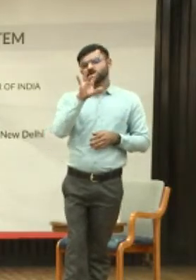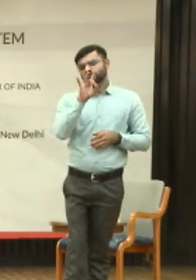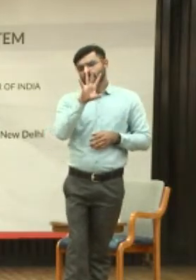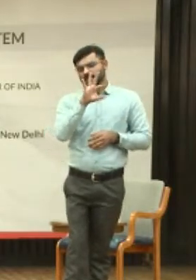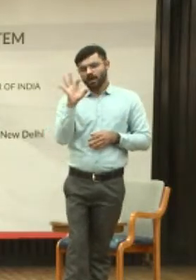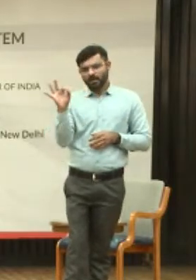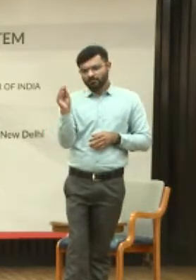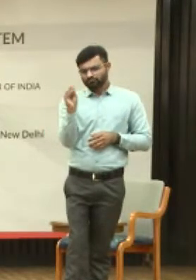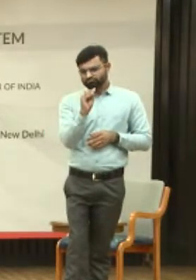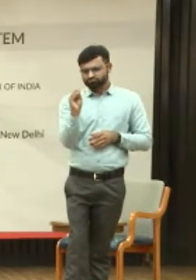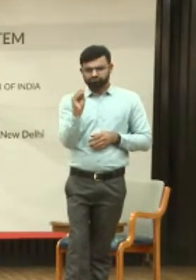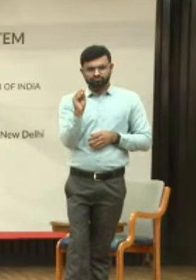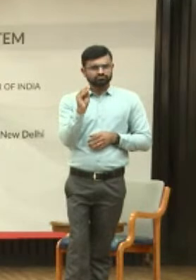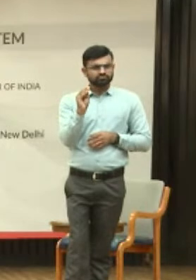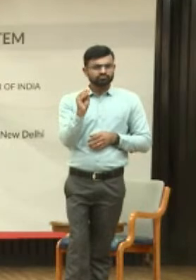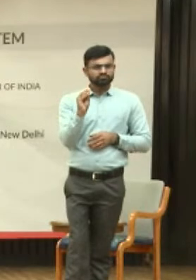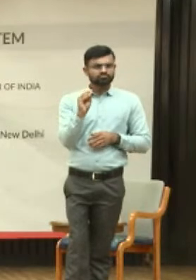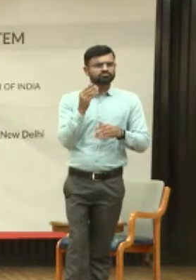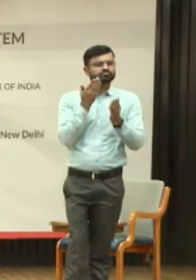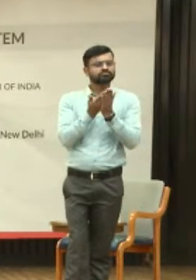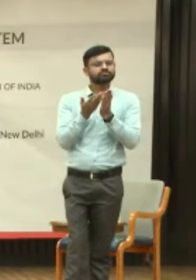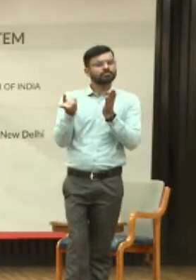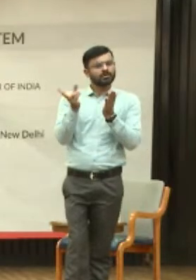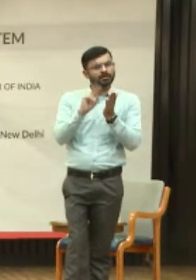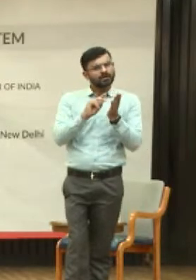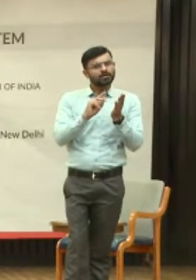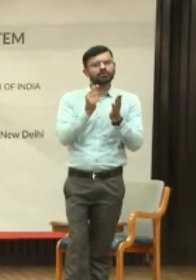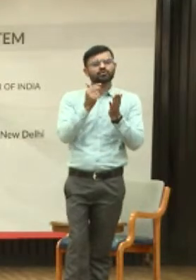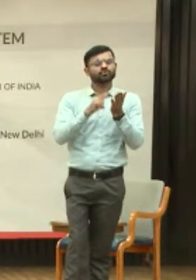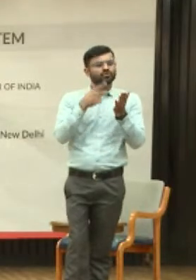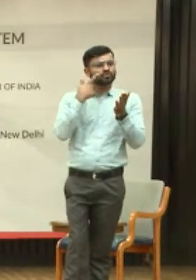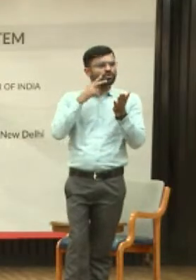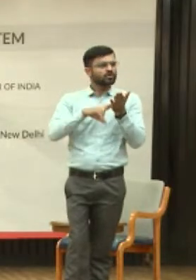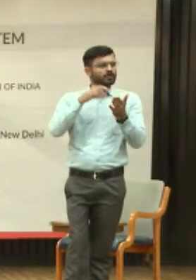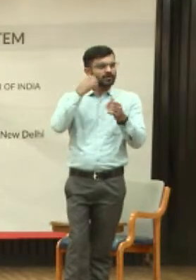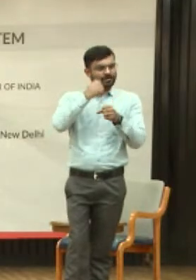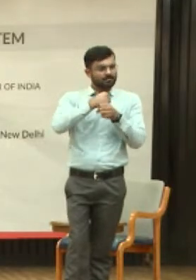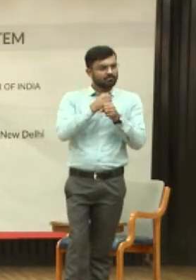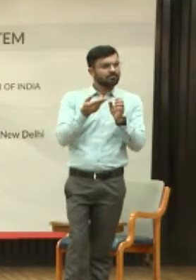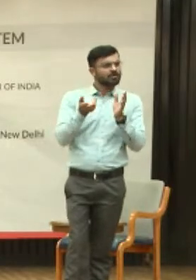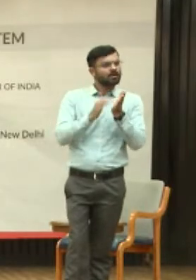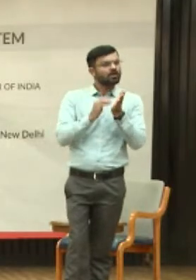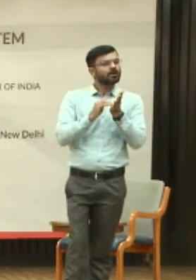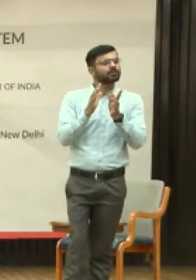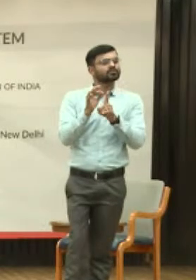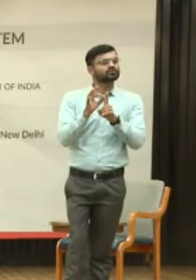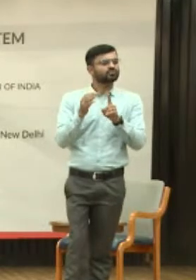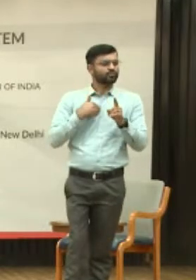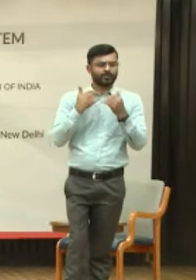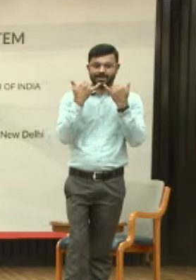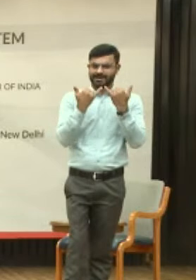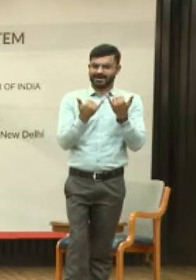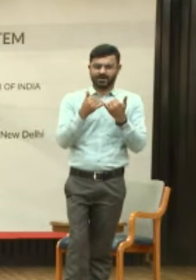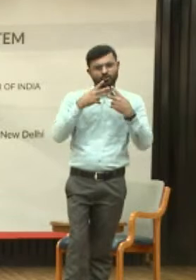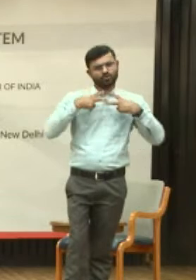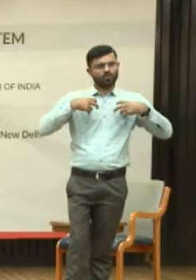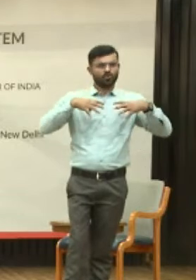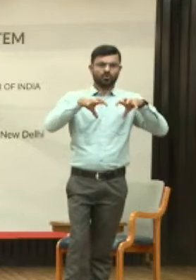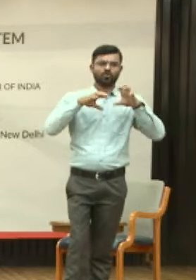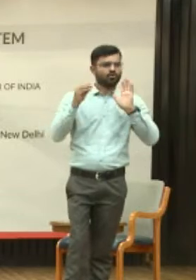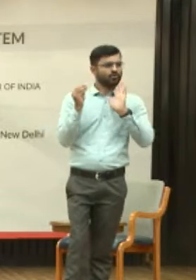1,500, almost 1,500 of them have been repealed by the Union government. We now have the